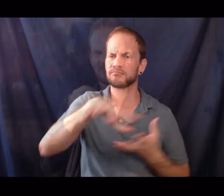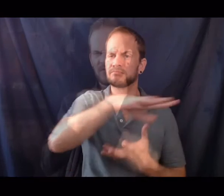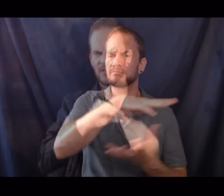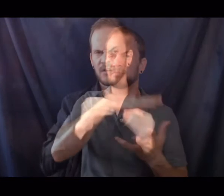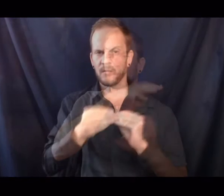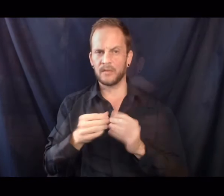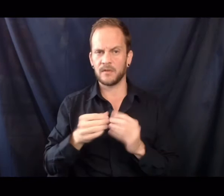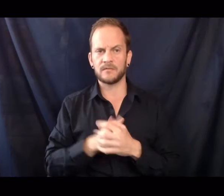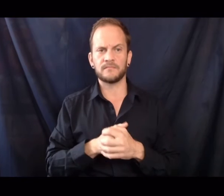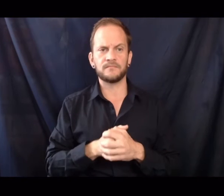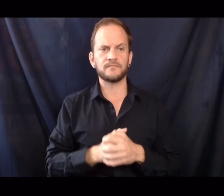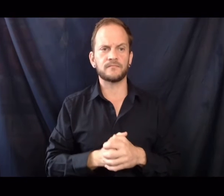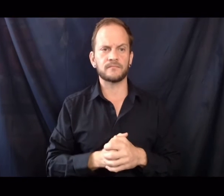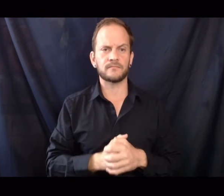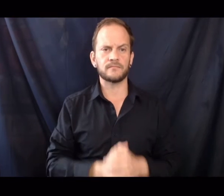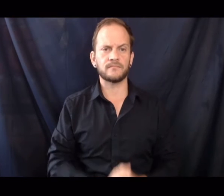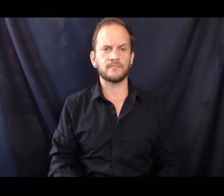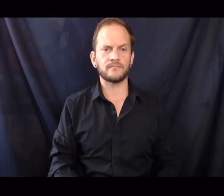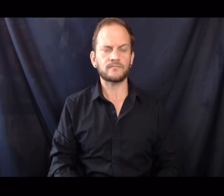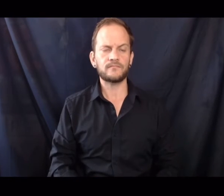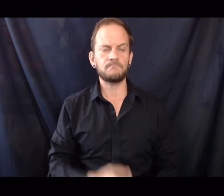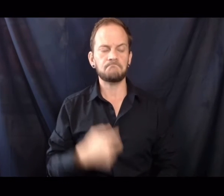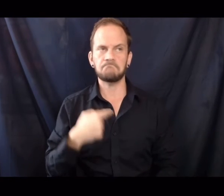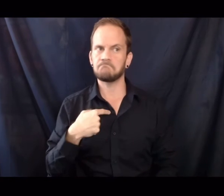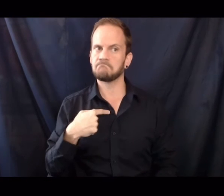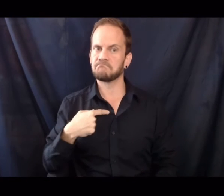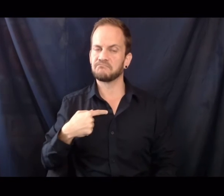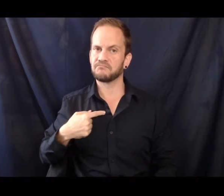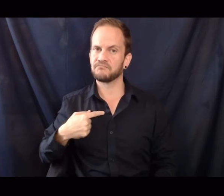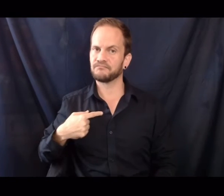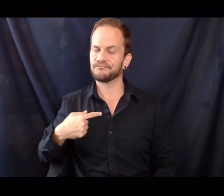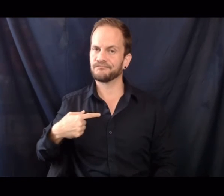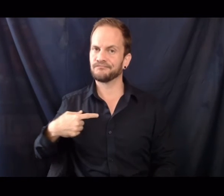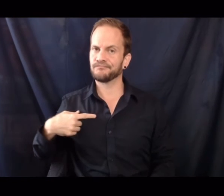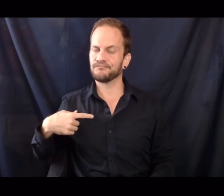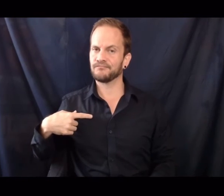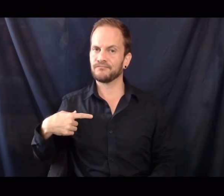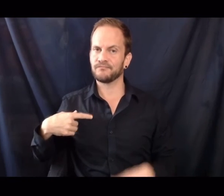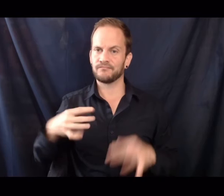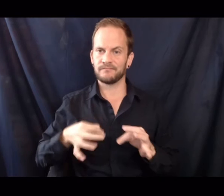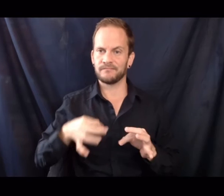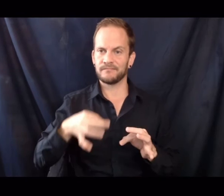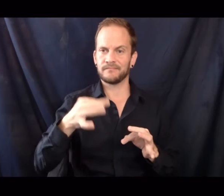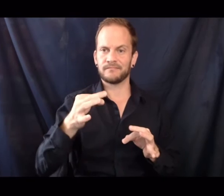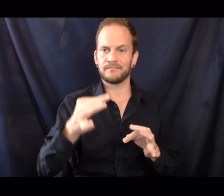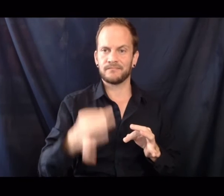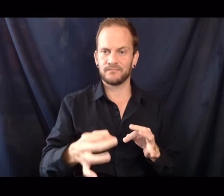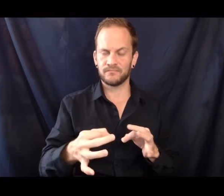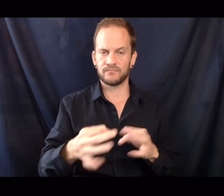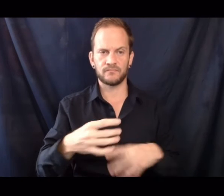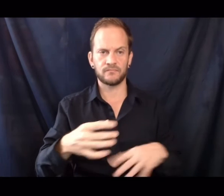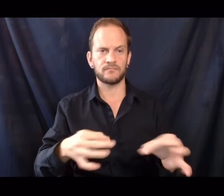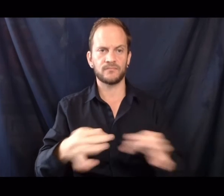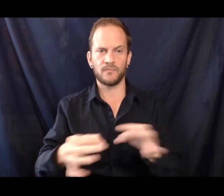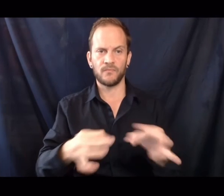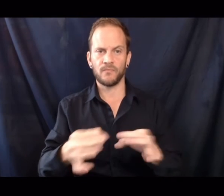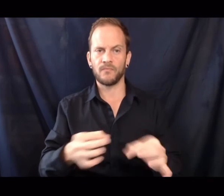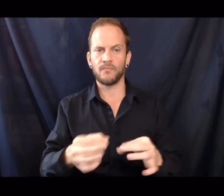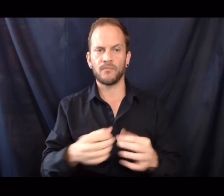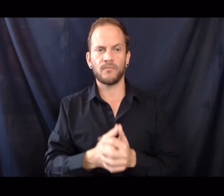to the result. 79 is not a multiple of 4. But when we divide